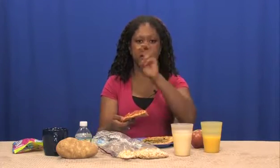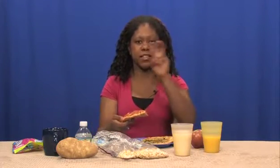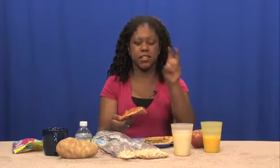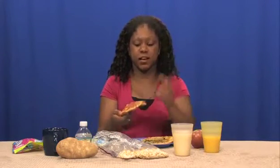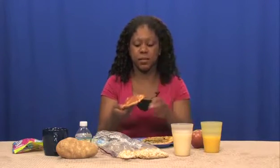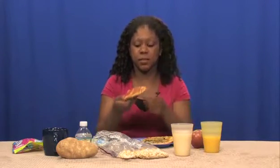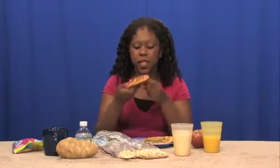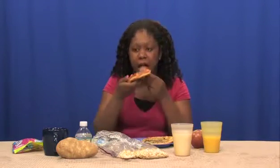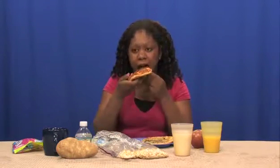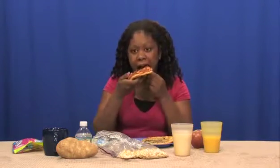Pizza.